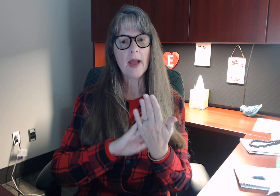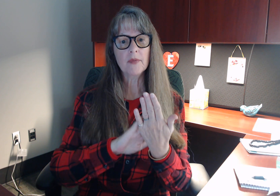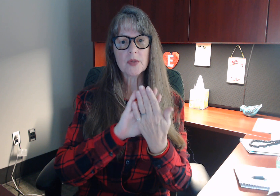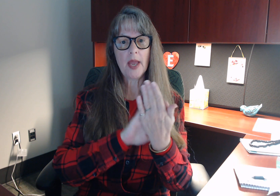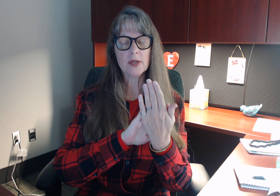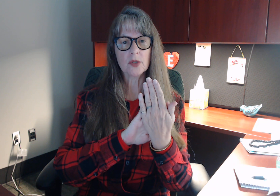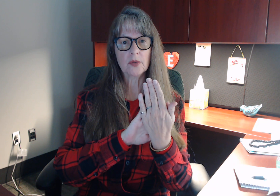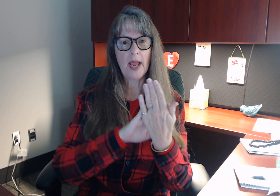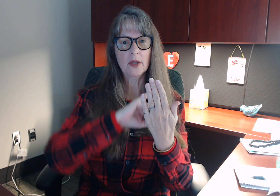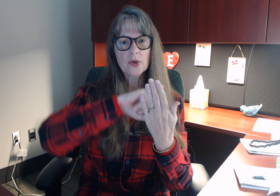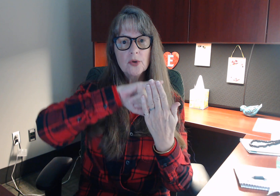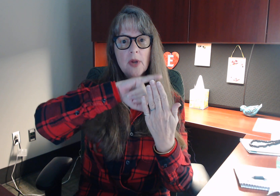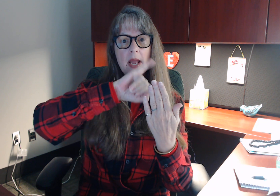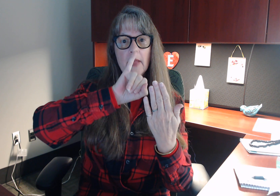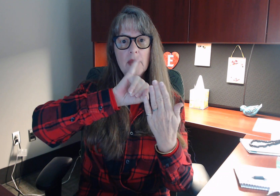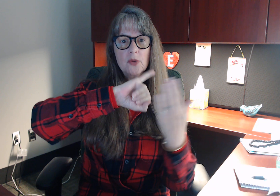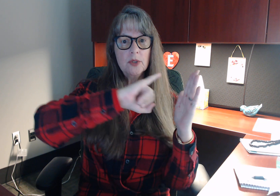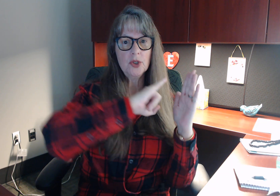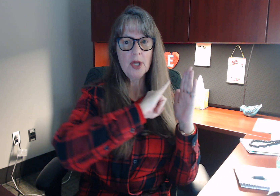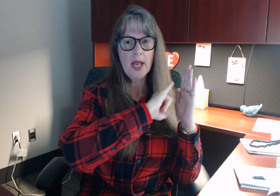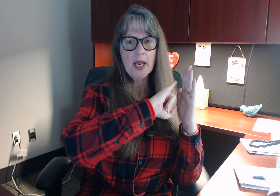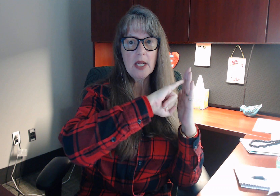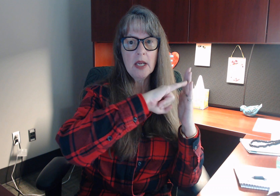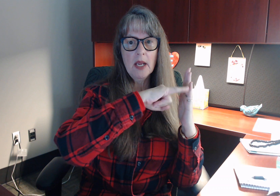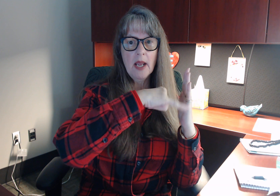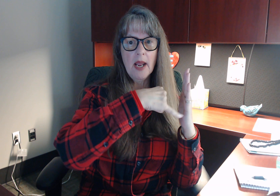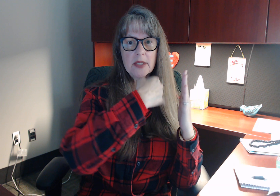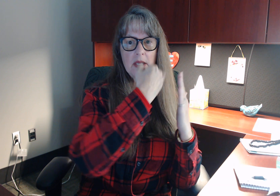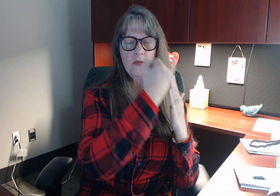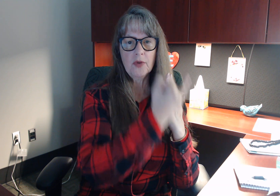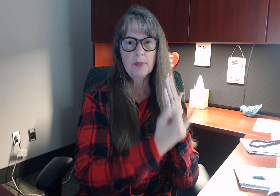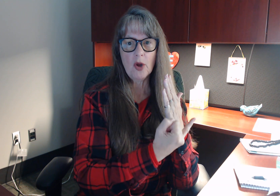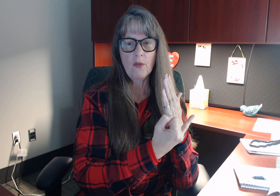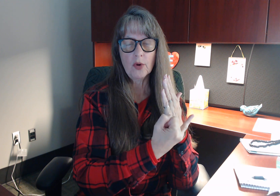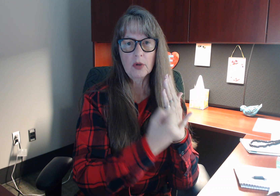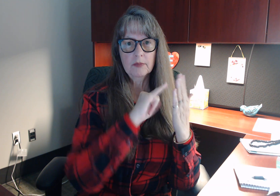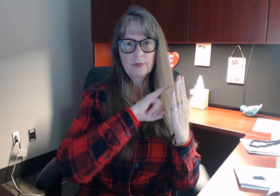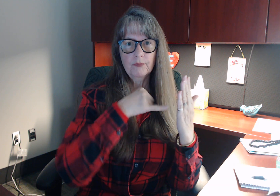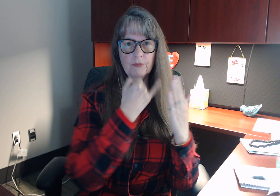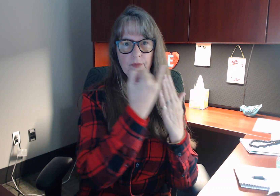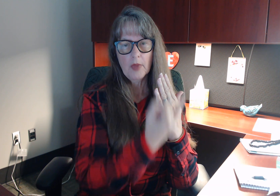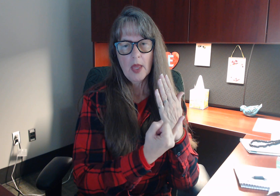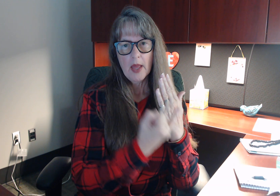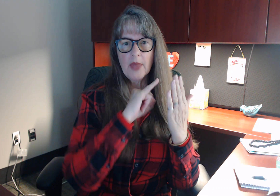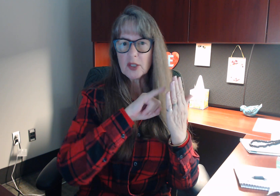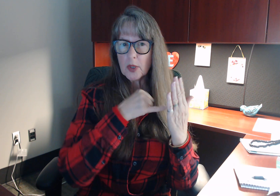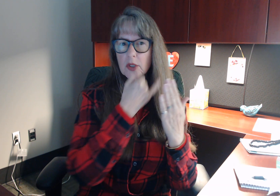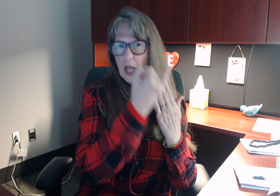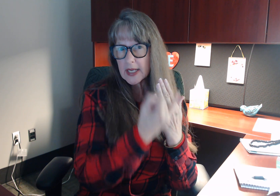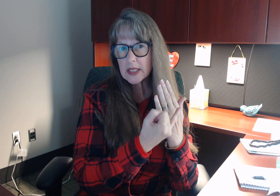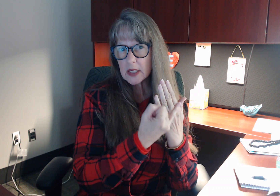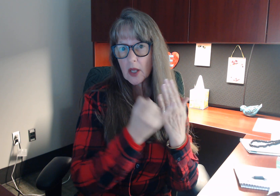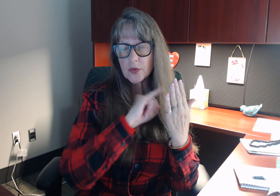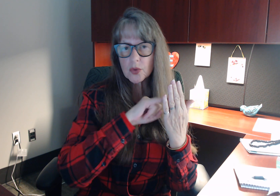this as their calendar and they do a J as they flip it over. That's what I see a lot of school